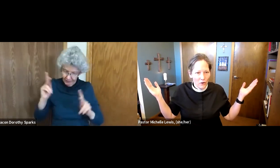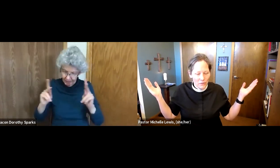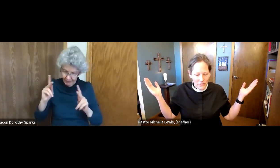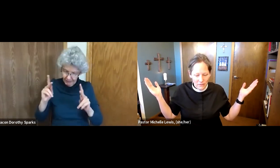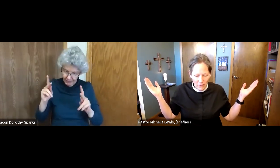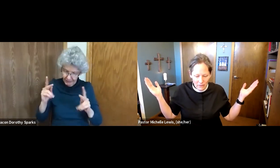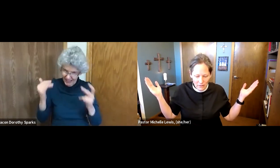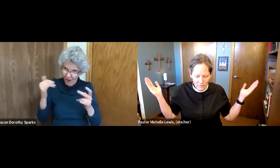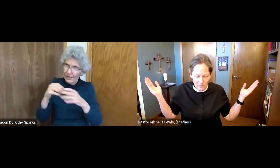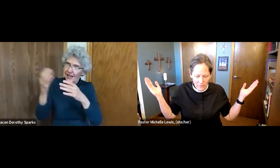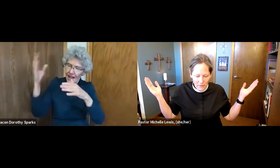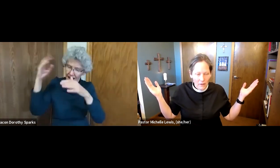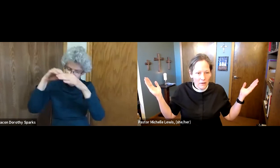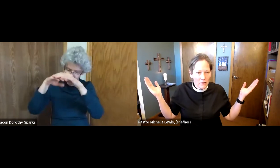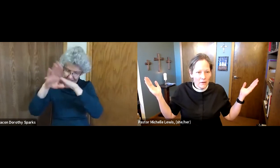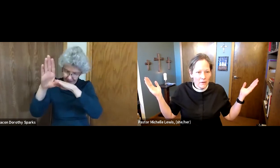and the hosts of heaven,